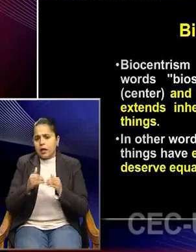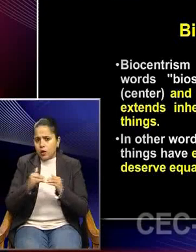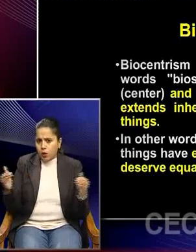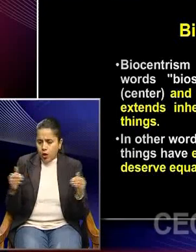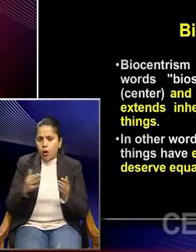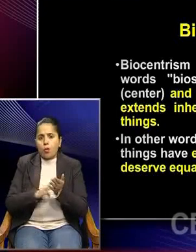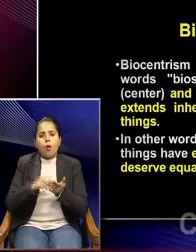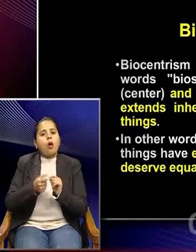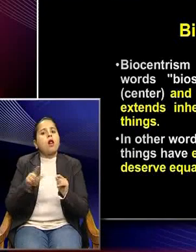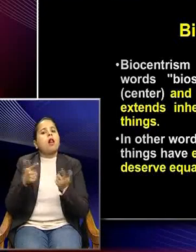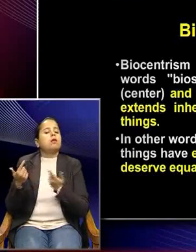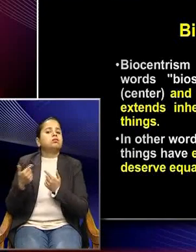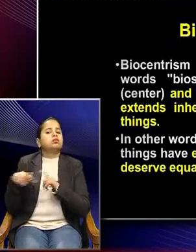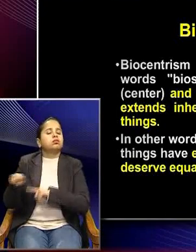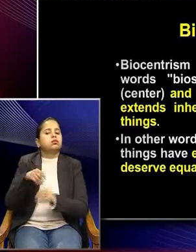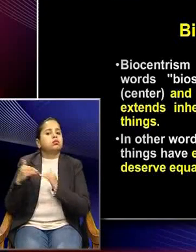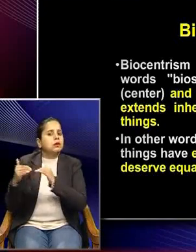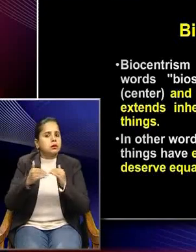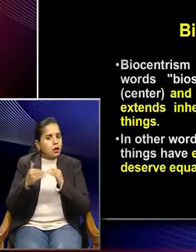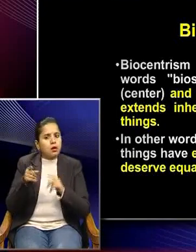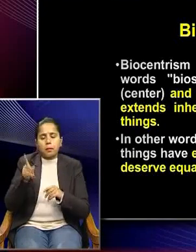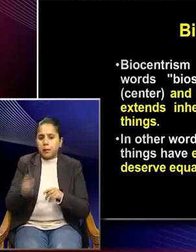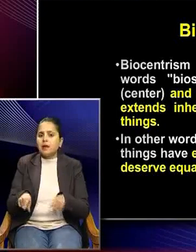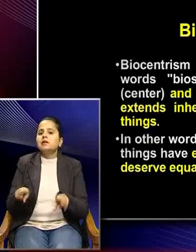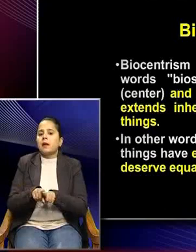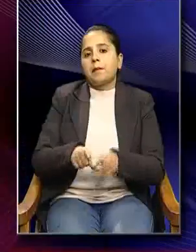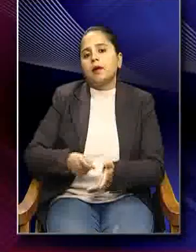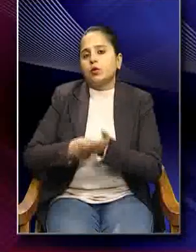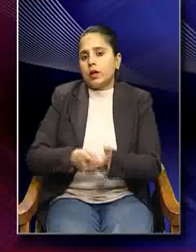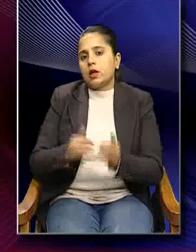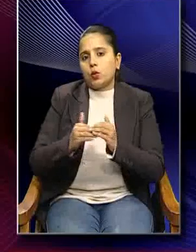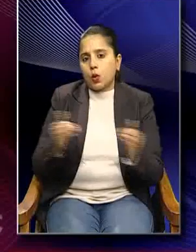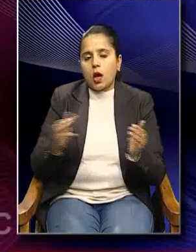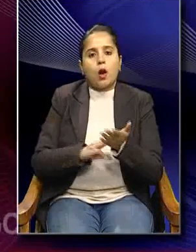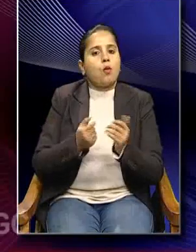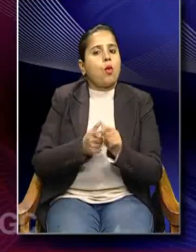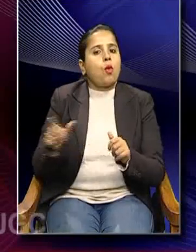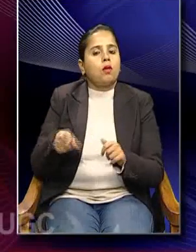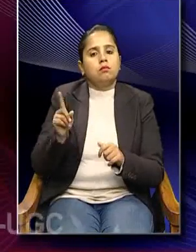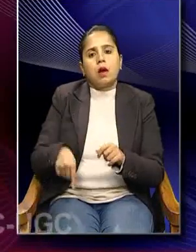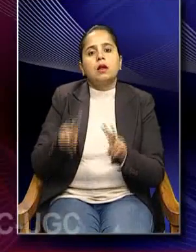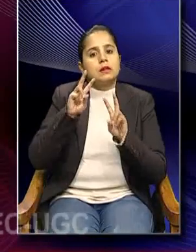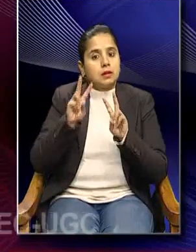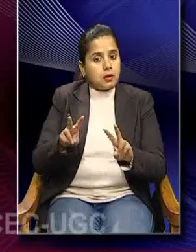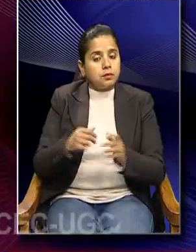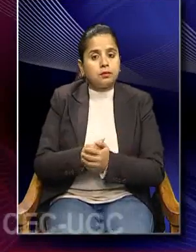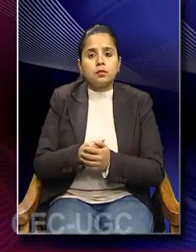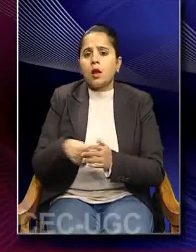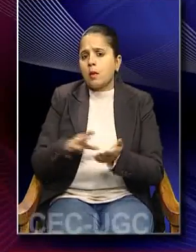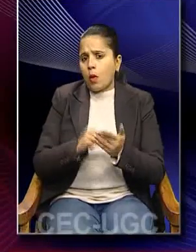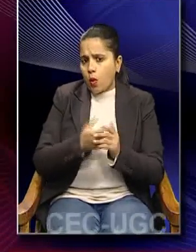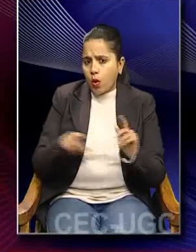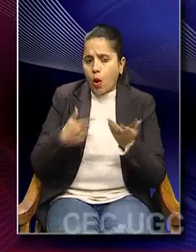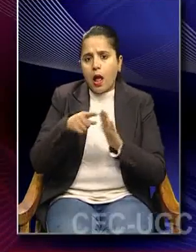moral standing and they deserve equal moral consideration on the moral grounds,